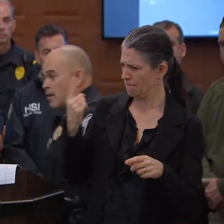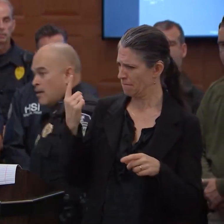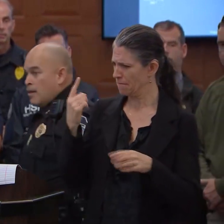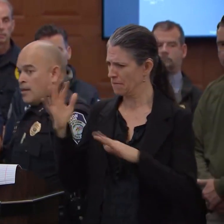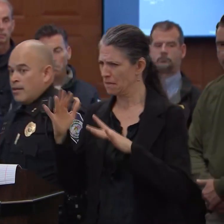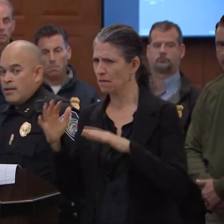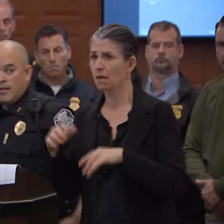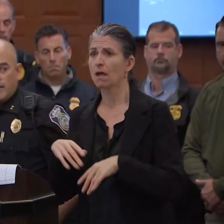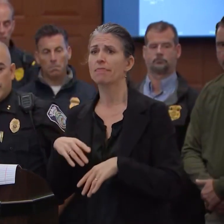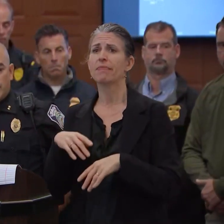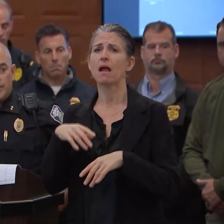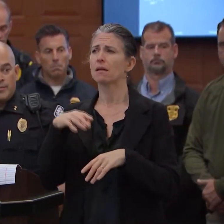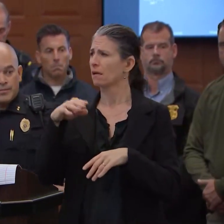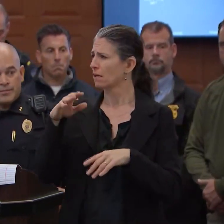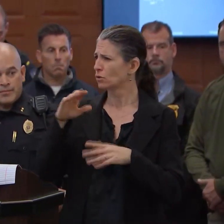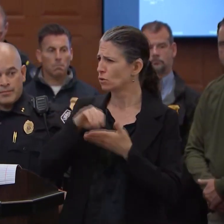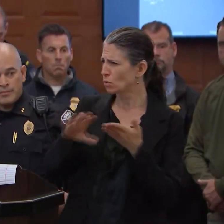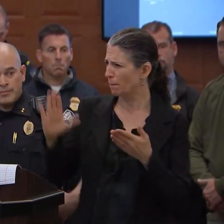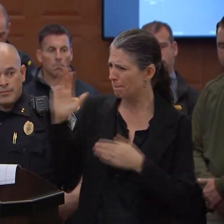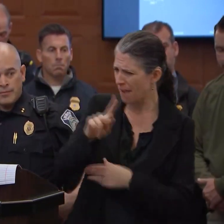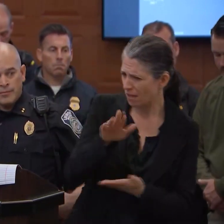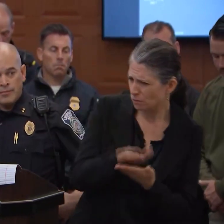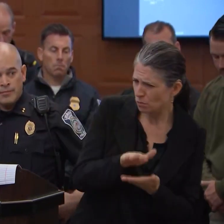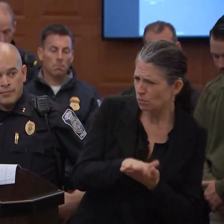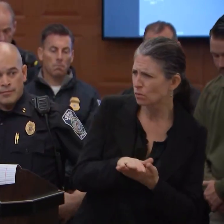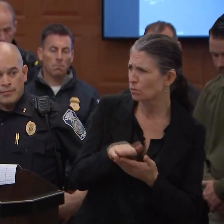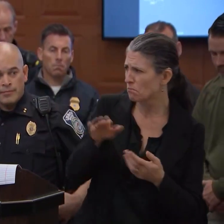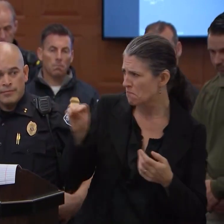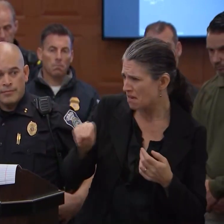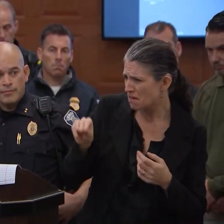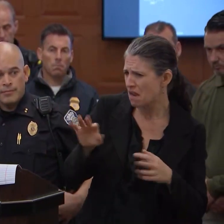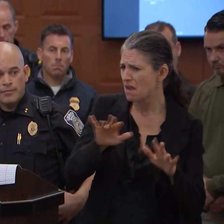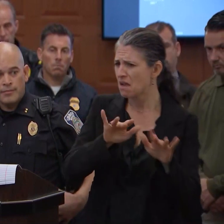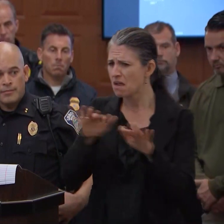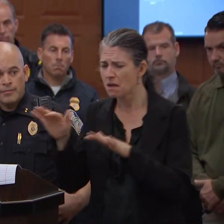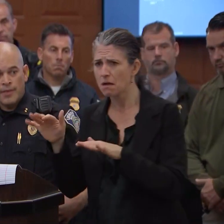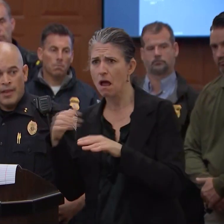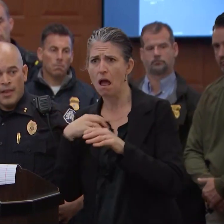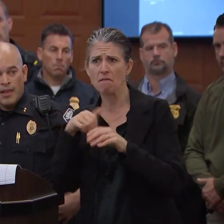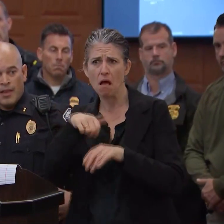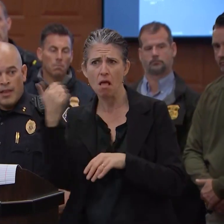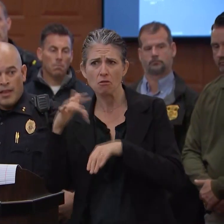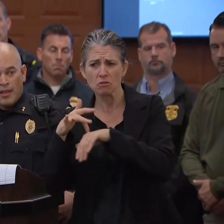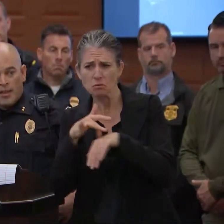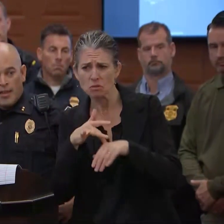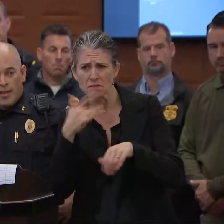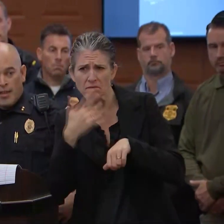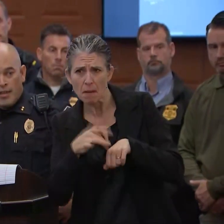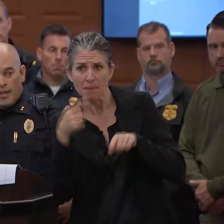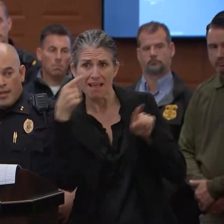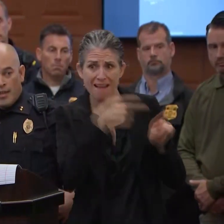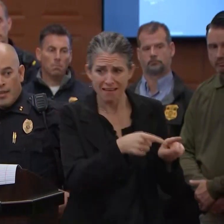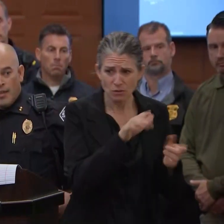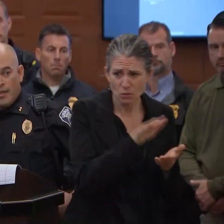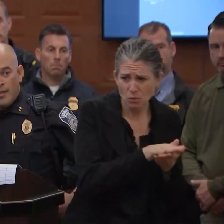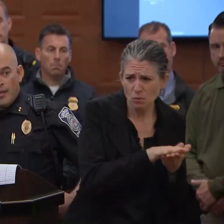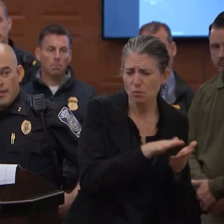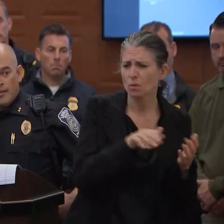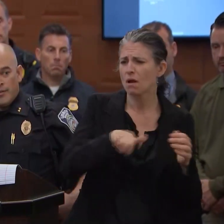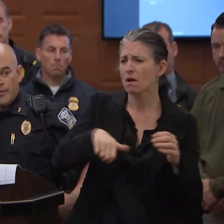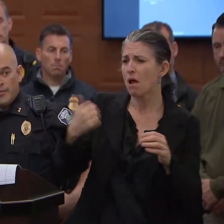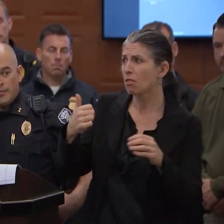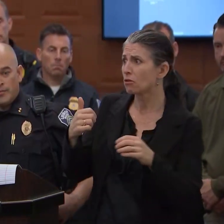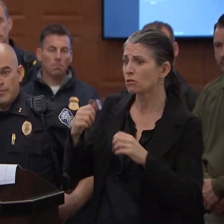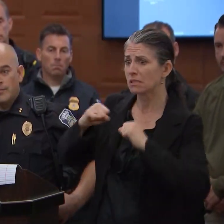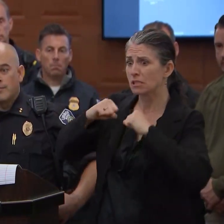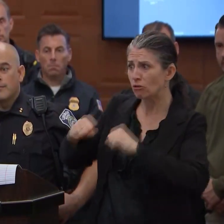to school starting on Monday? Will there be additional resources there? And lastly, is there going to be a heightened security presence in the town for the